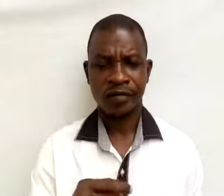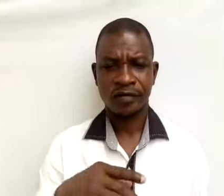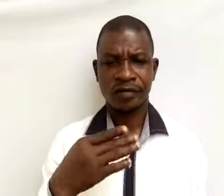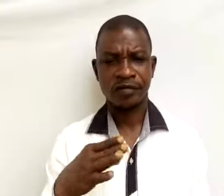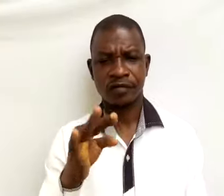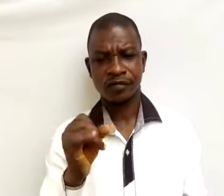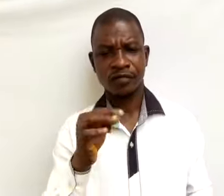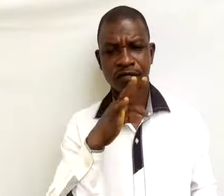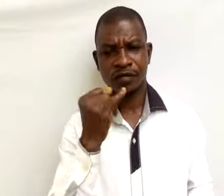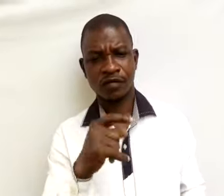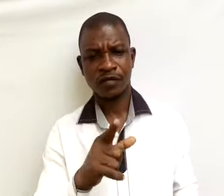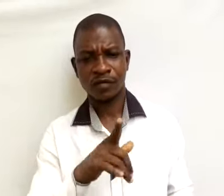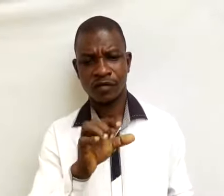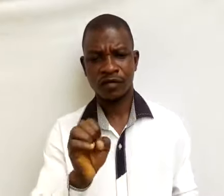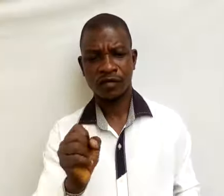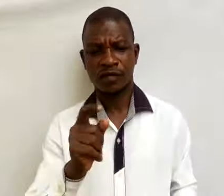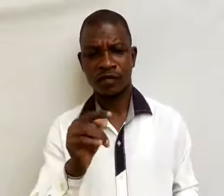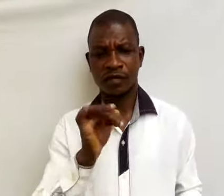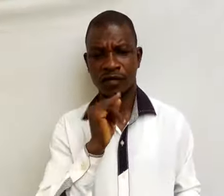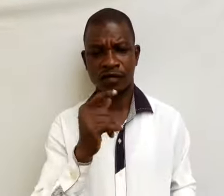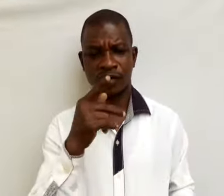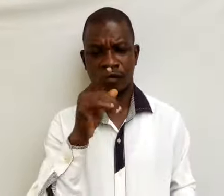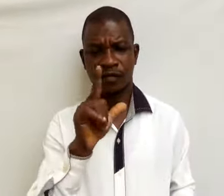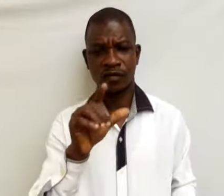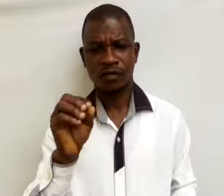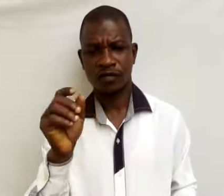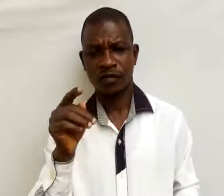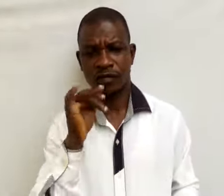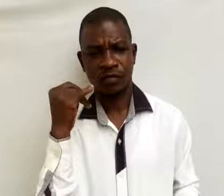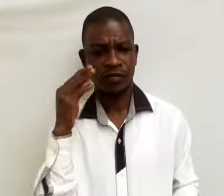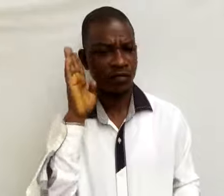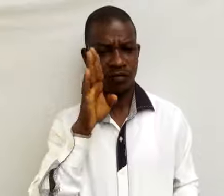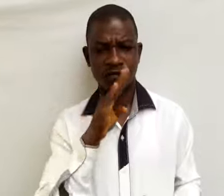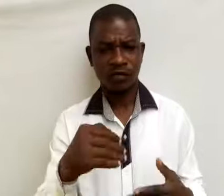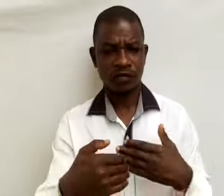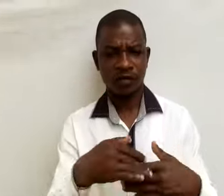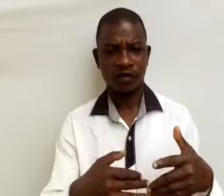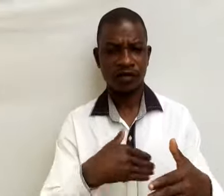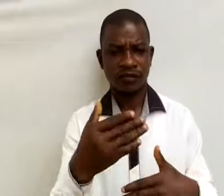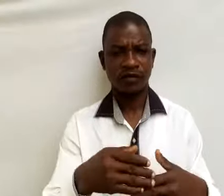leaves, stems, and roots. We'll be back after the short break.